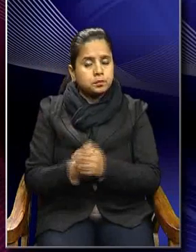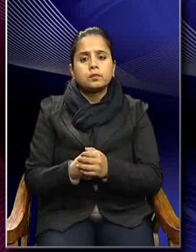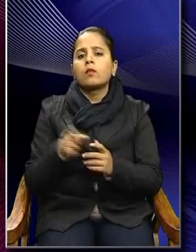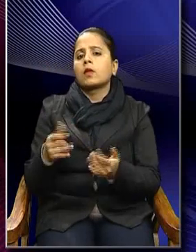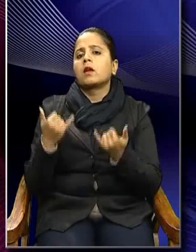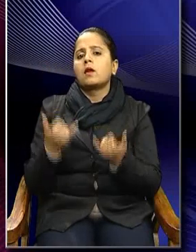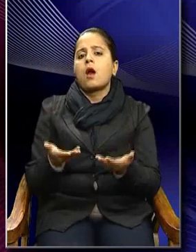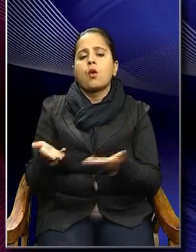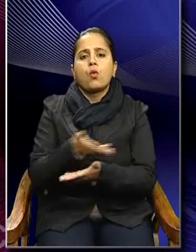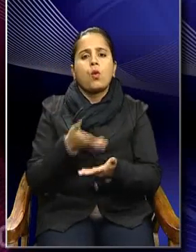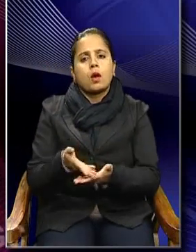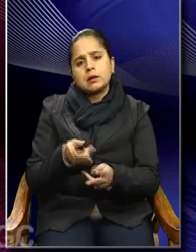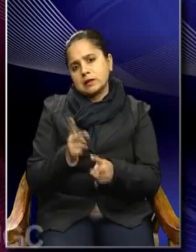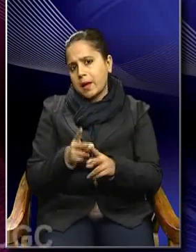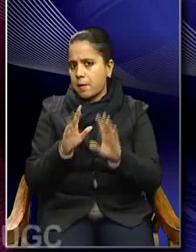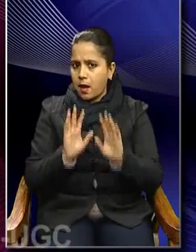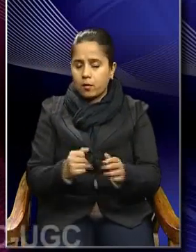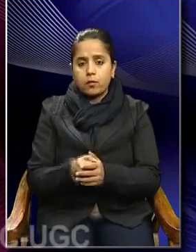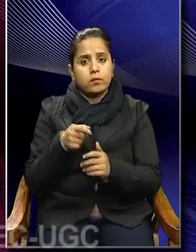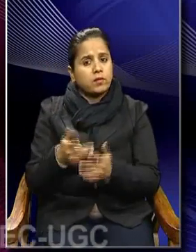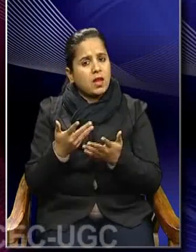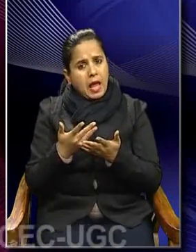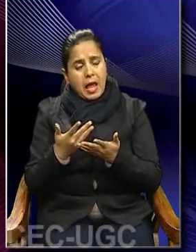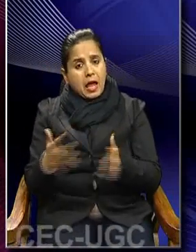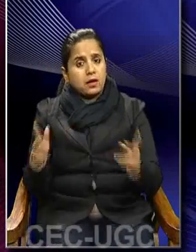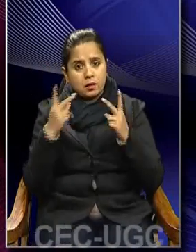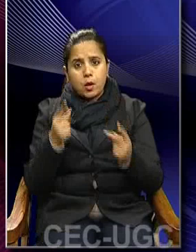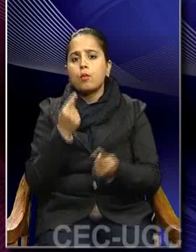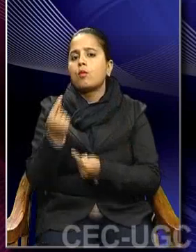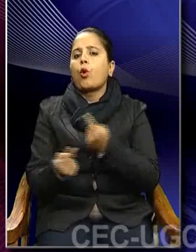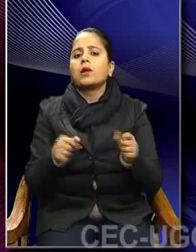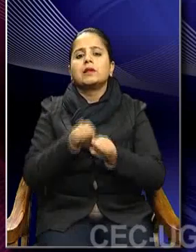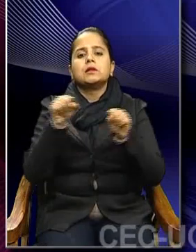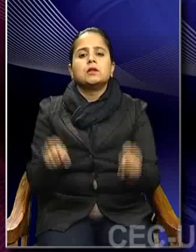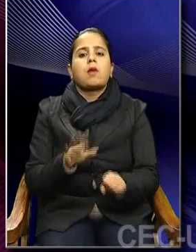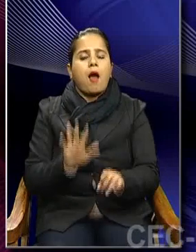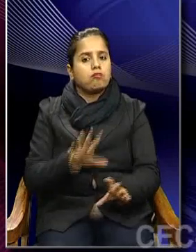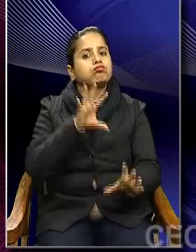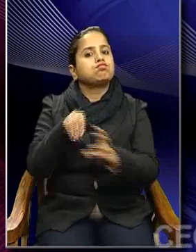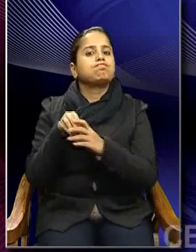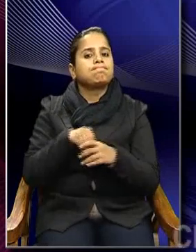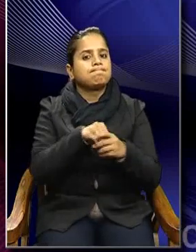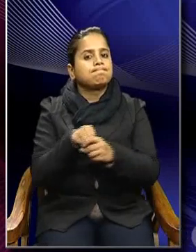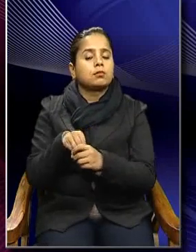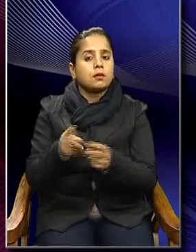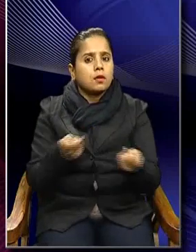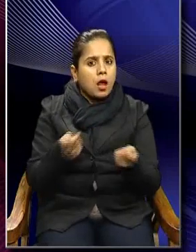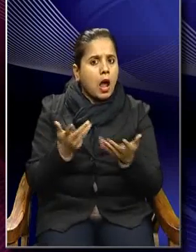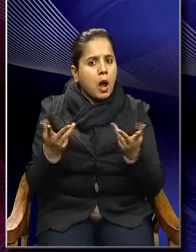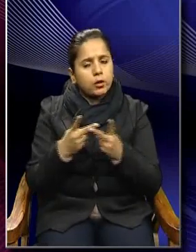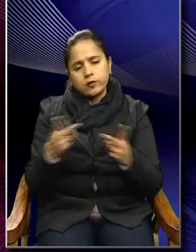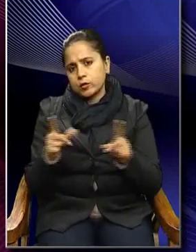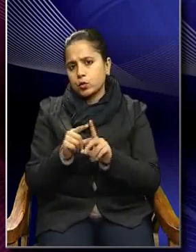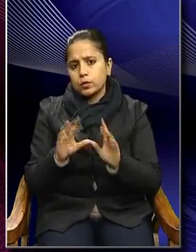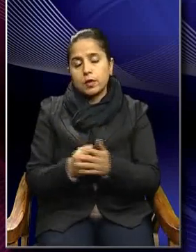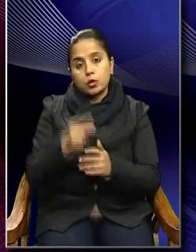now very much present, and any political system has to deal with it.